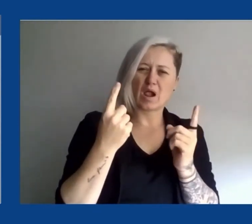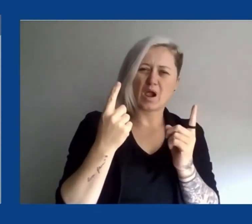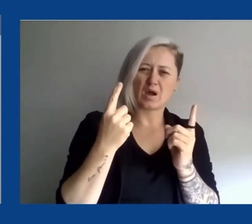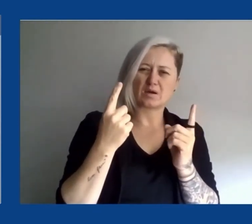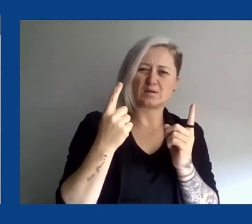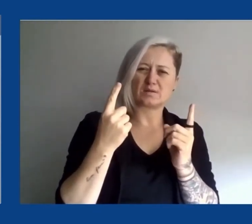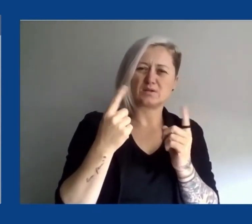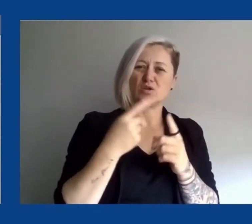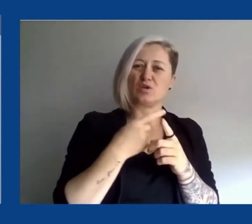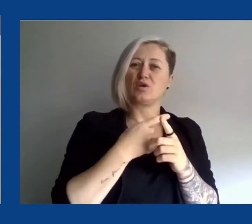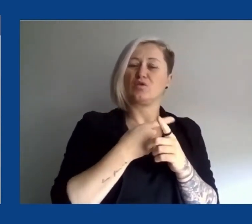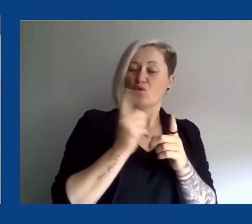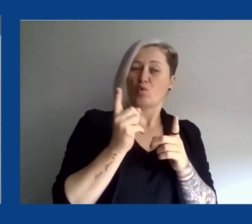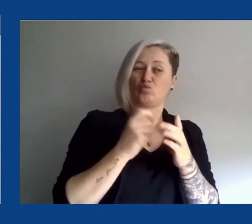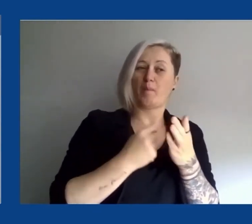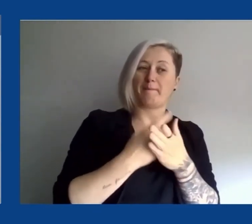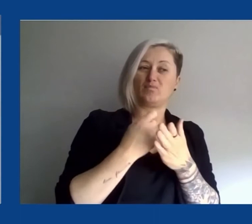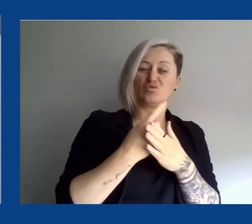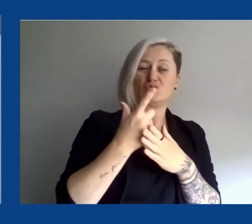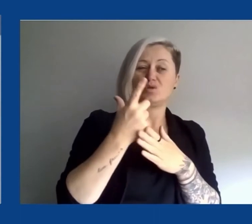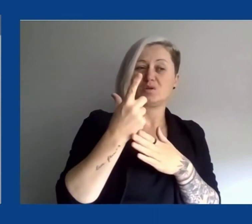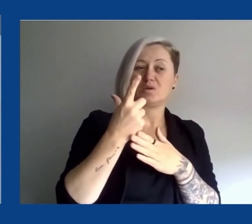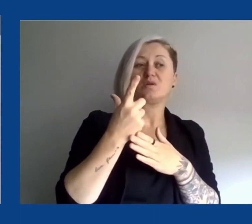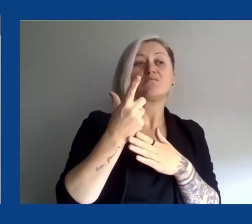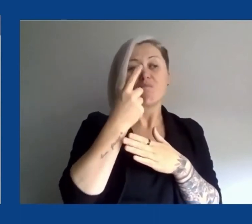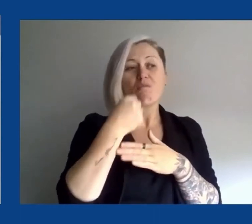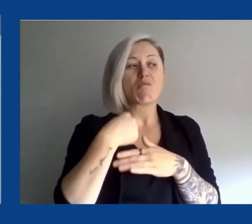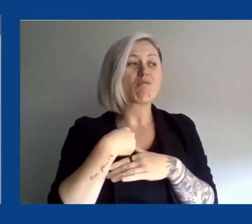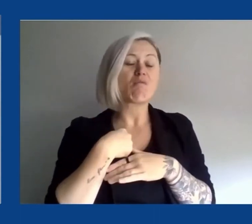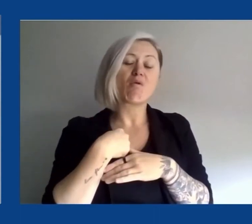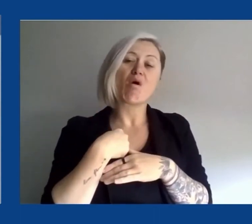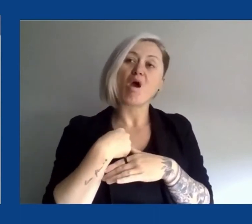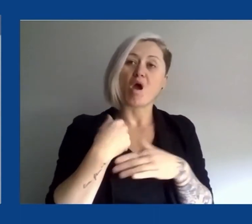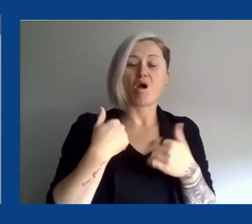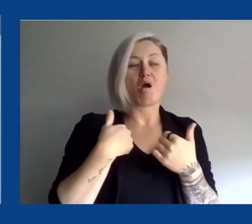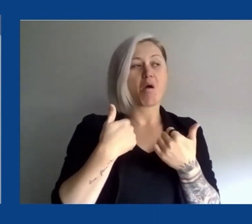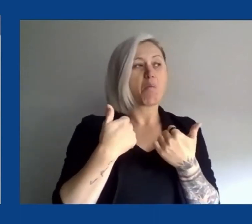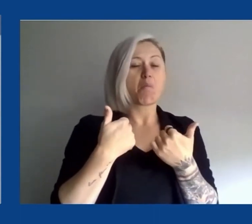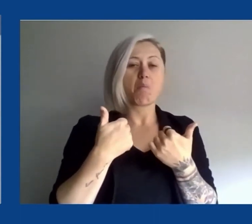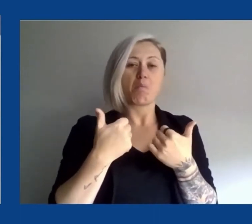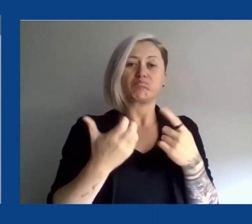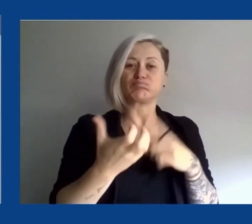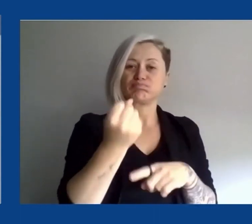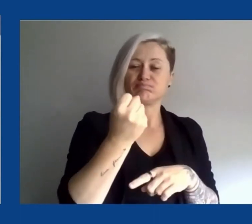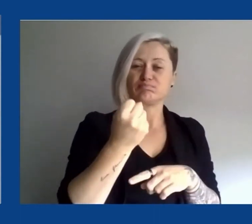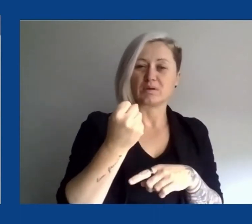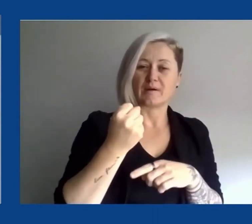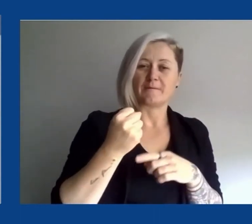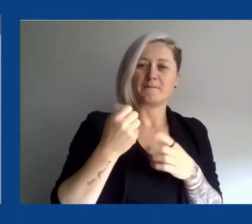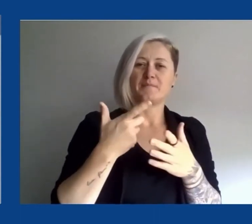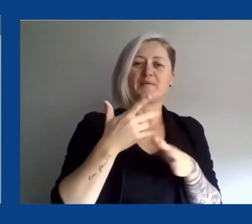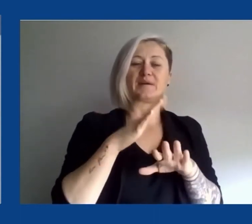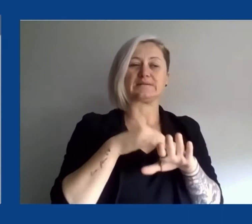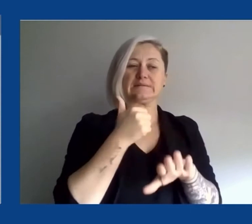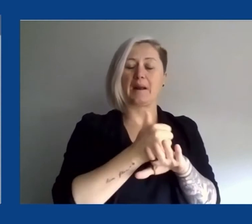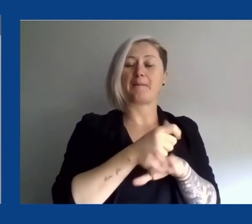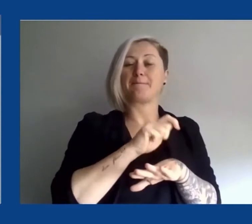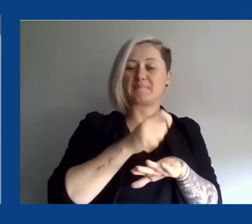those opportunities could be afforded to me. And I took them, and then they set up neighbourhood